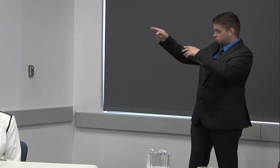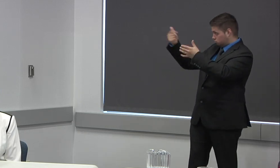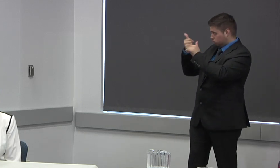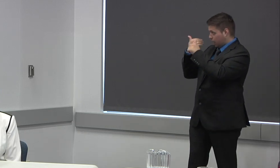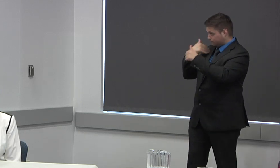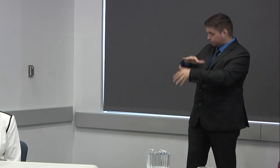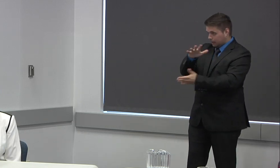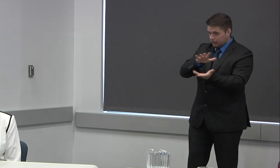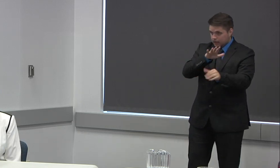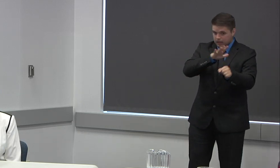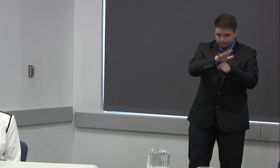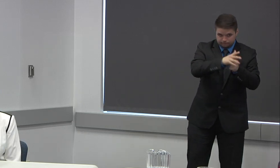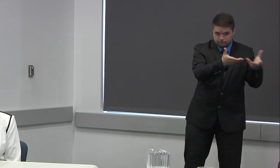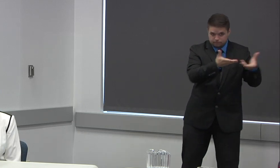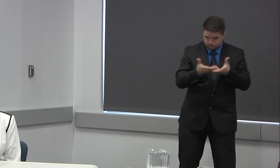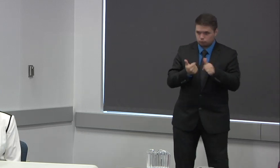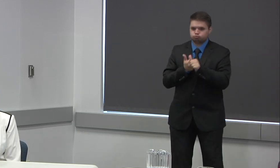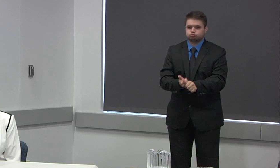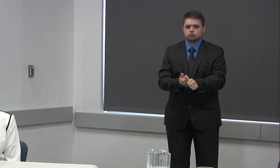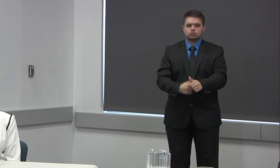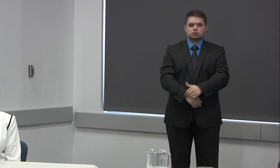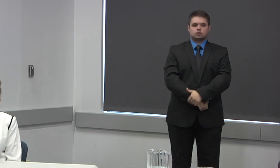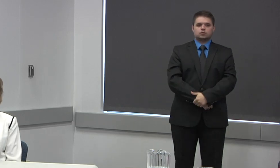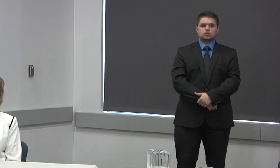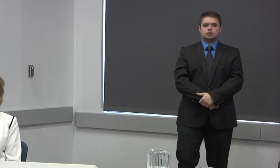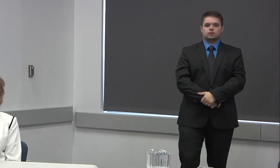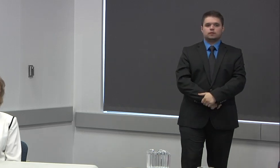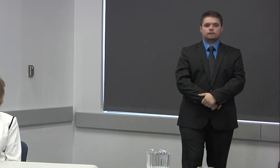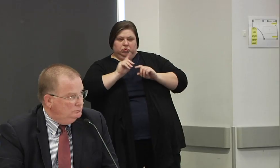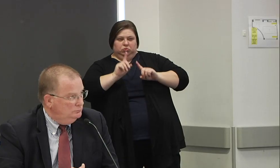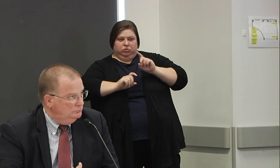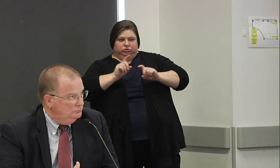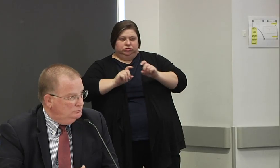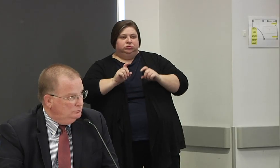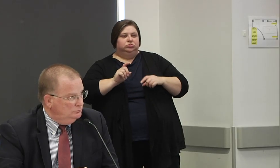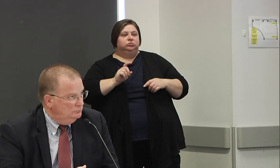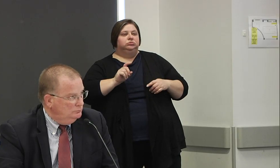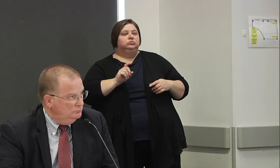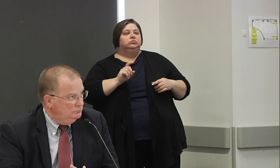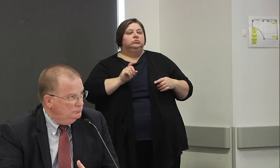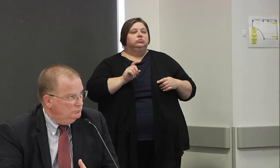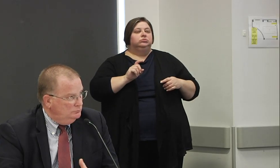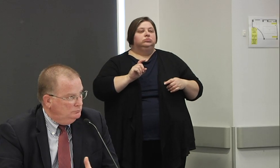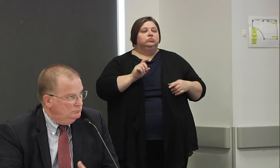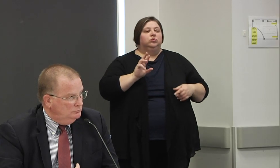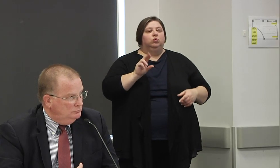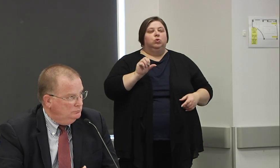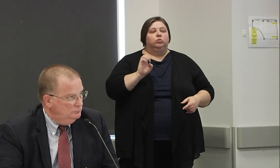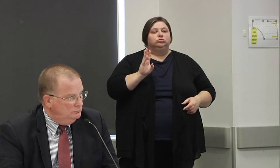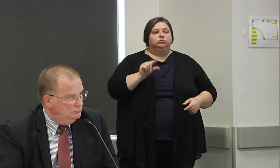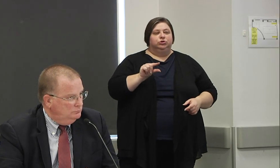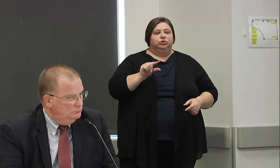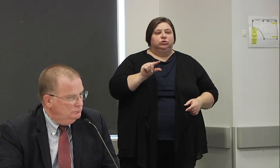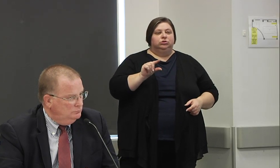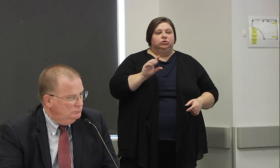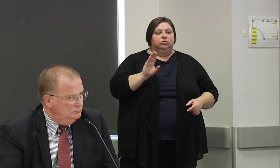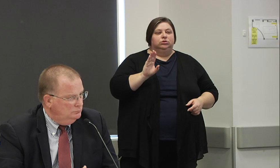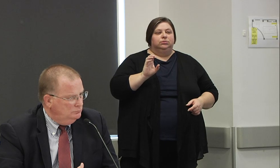Rachel. We have time for just a couple more questions, so we're going to go next to David Jakes with the Roseburg Beacon. Go ahead, David.